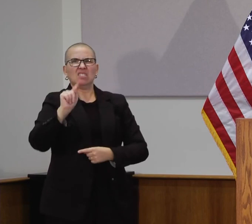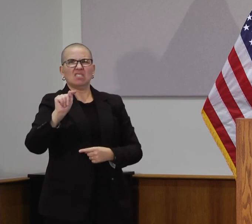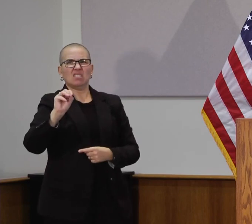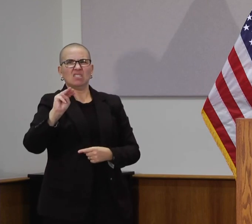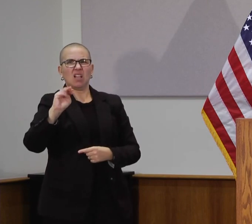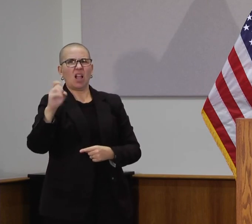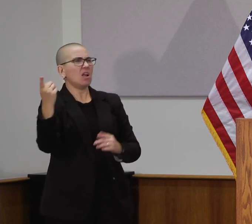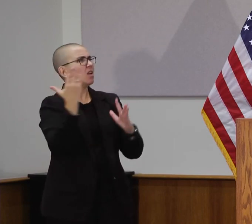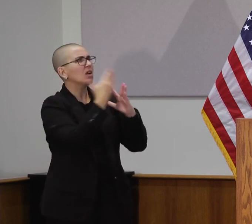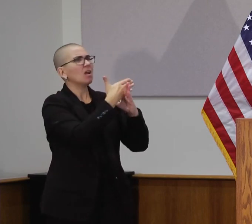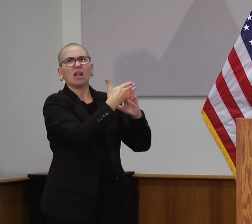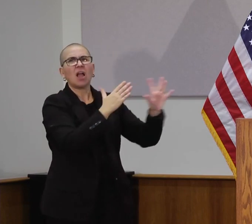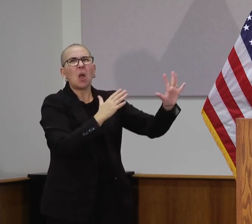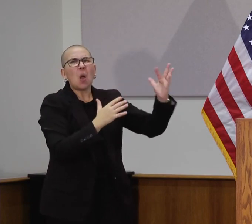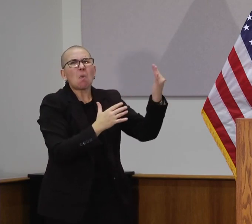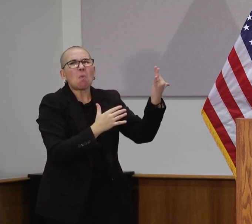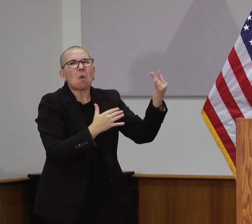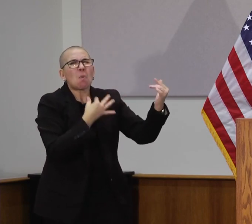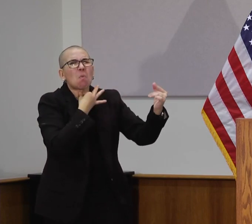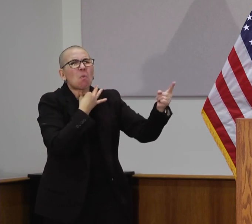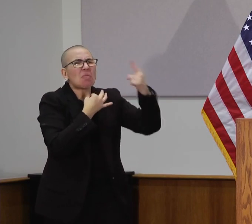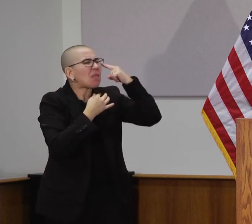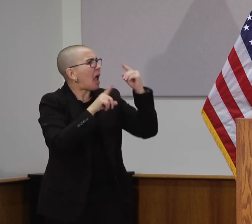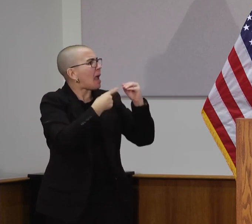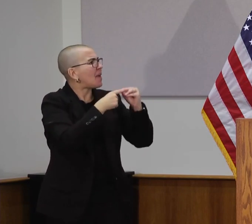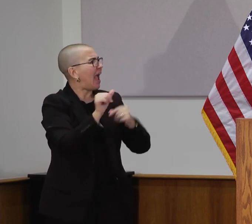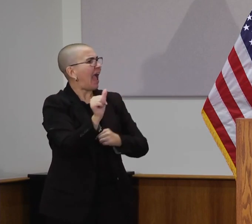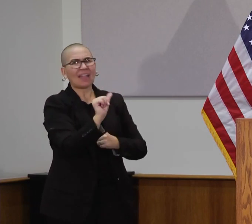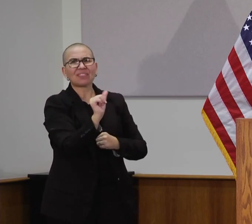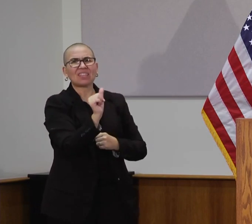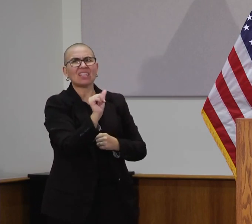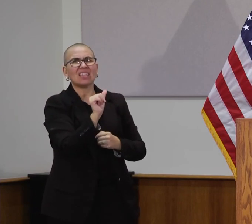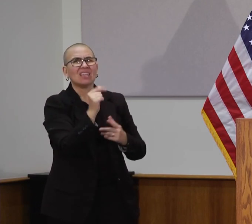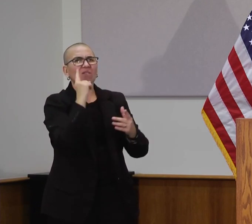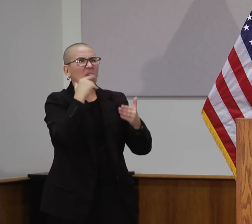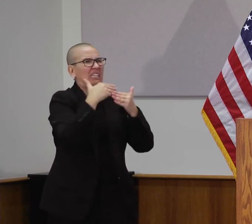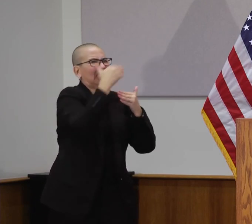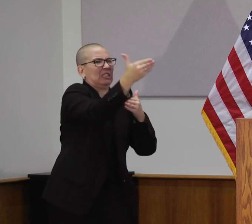Guidance might look like. Jan, I don't know if, or Chris, if you're prepared to say so, or.